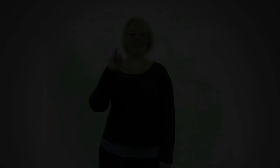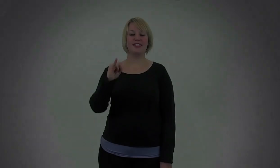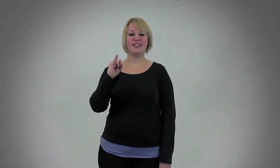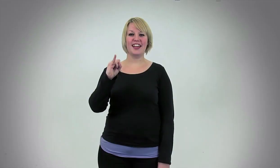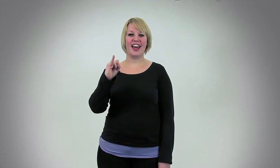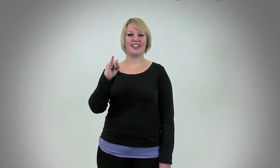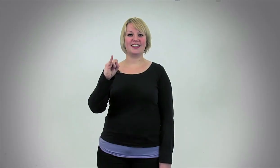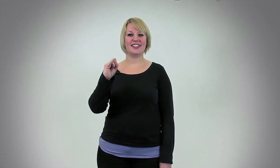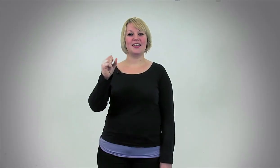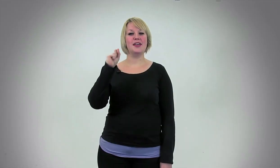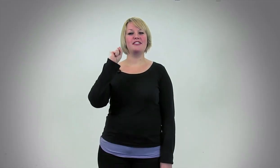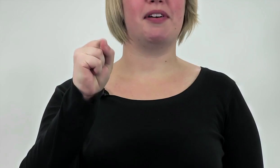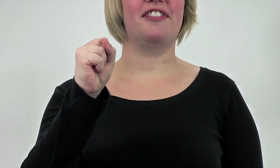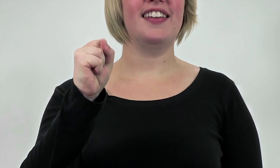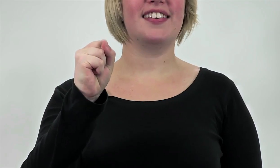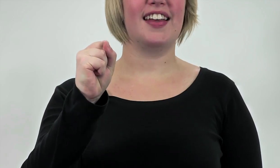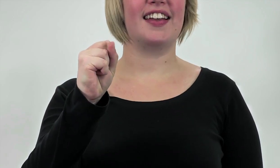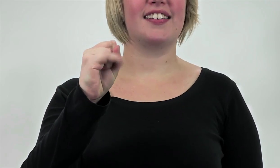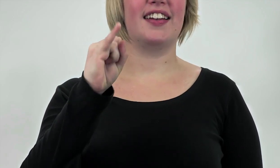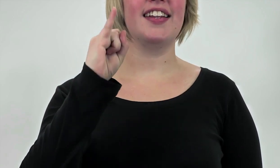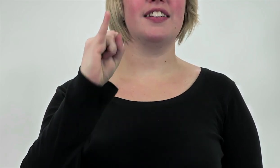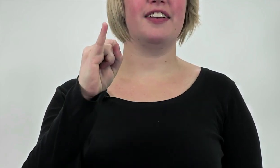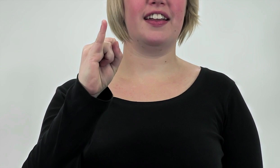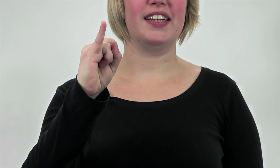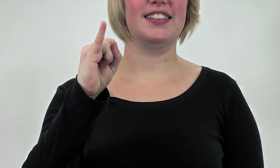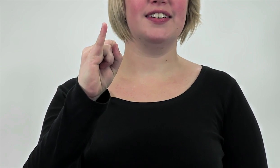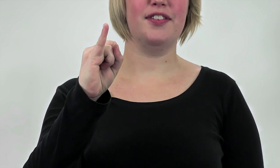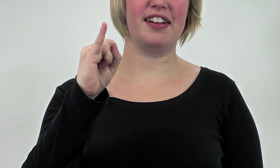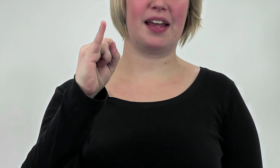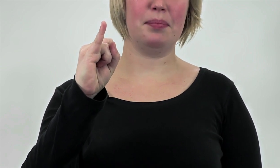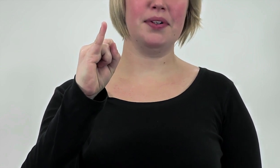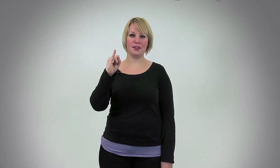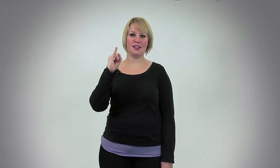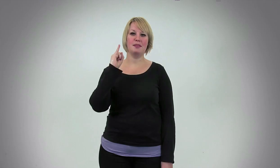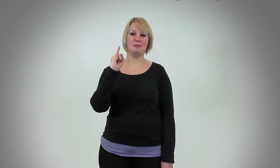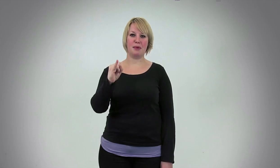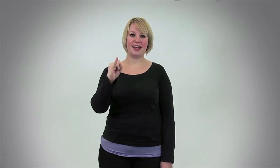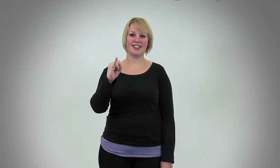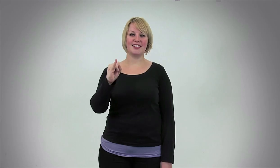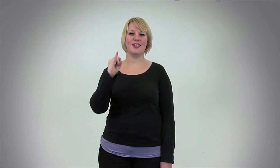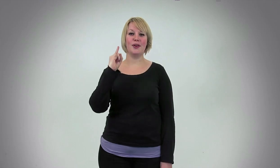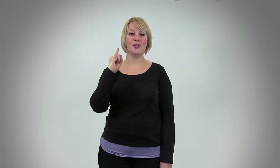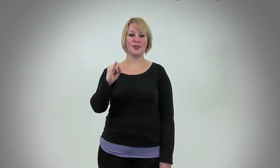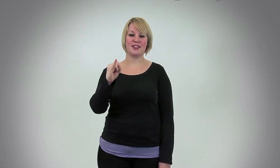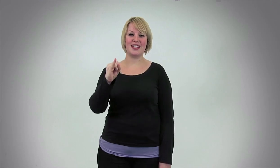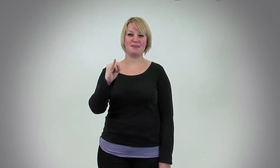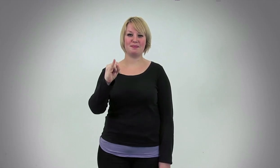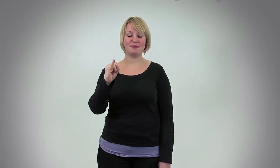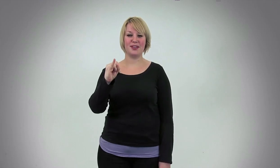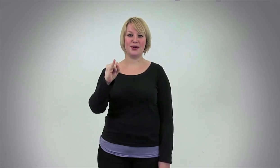Little finger hand. From a fist, extend little finger. For example, bad or naughty. Your